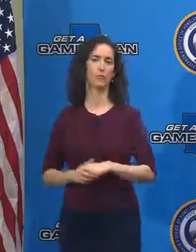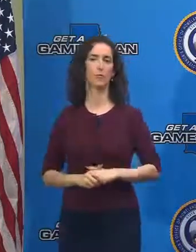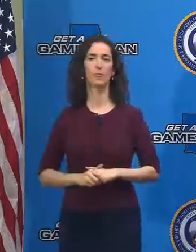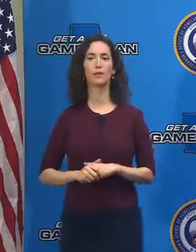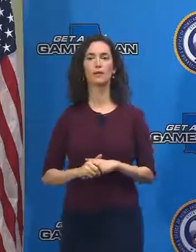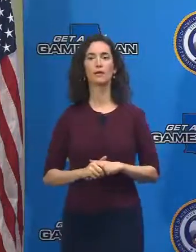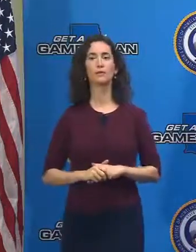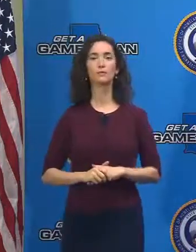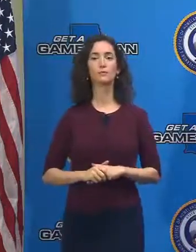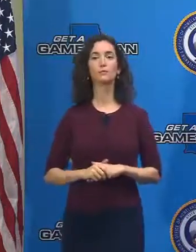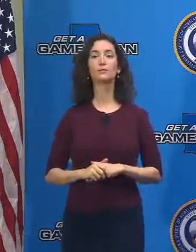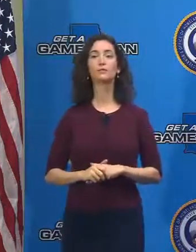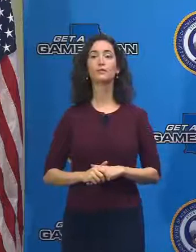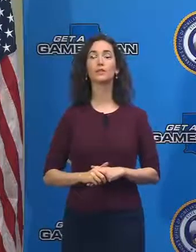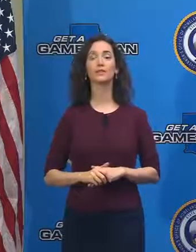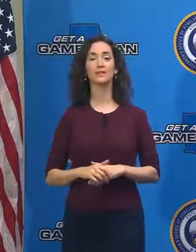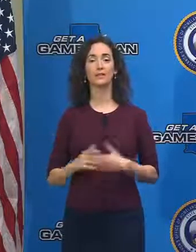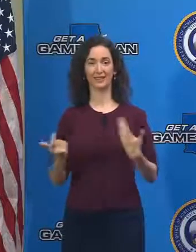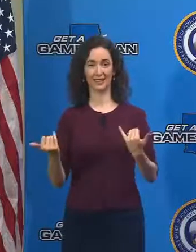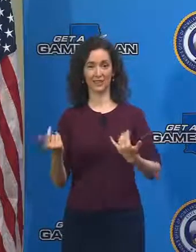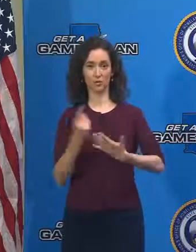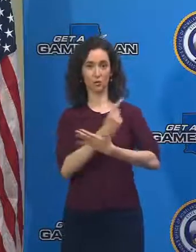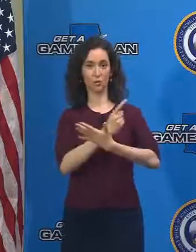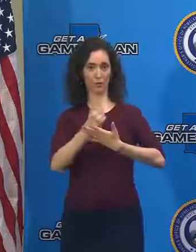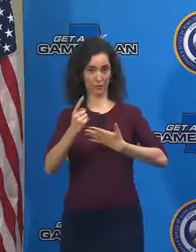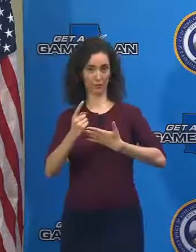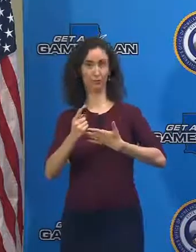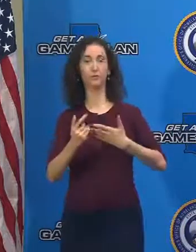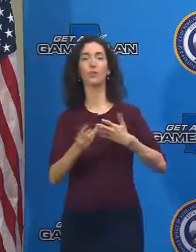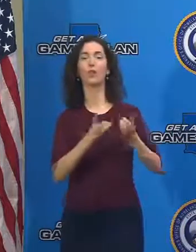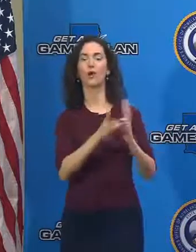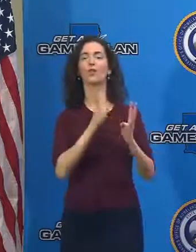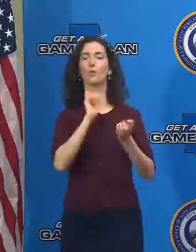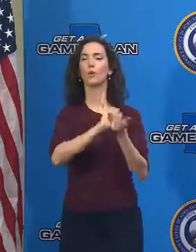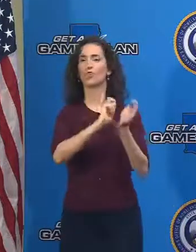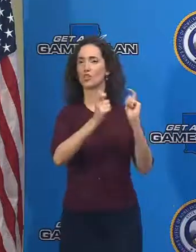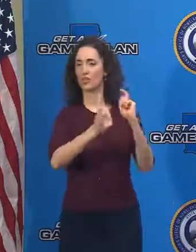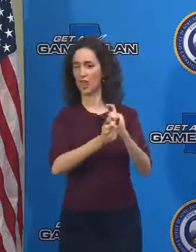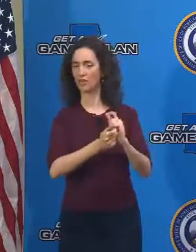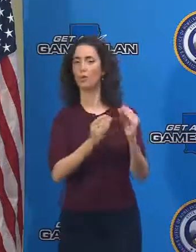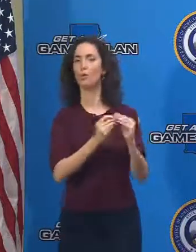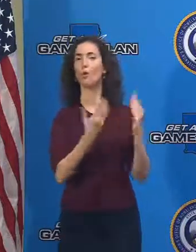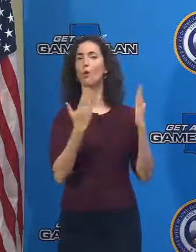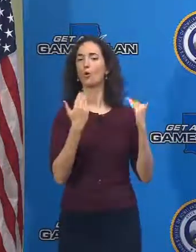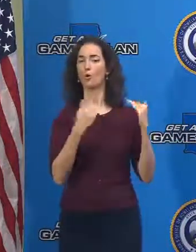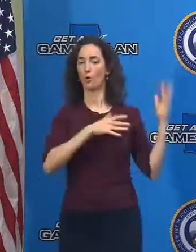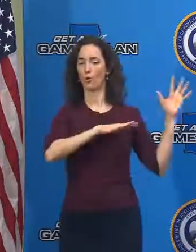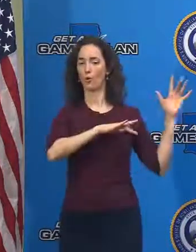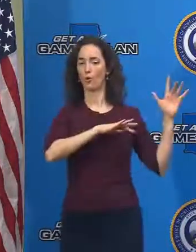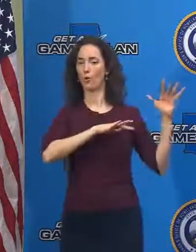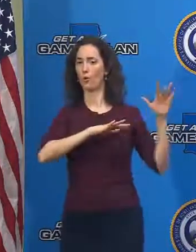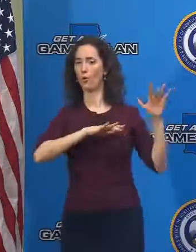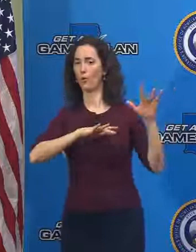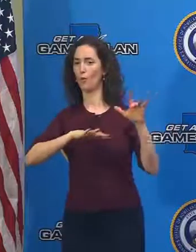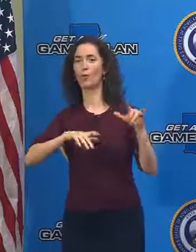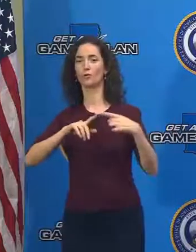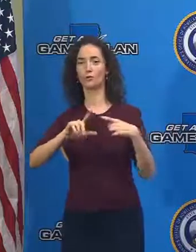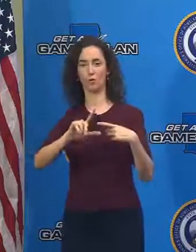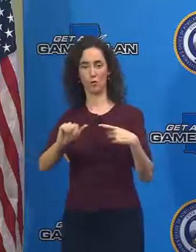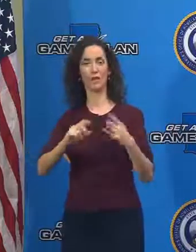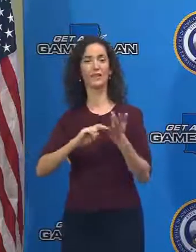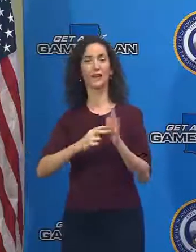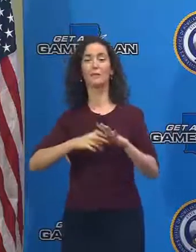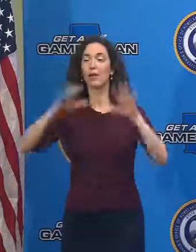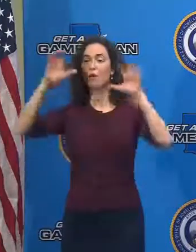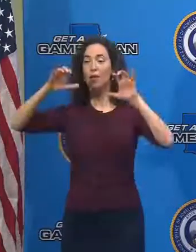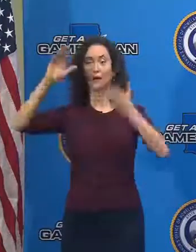There is a front headed our way later this week that is expected to bring some relief from the heat and the humidity and the rain, and